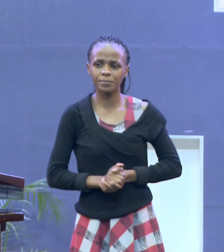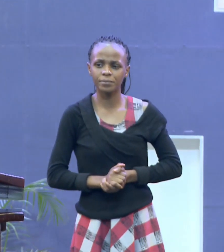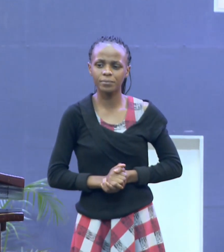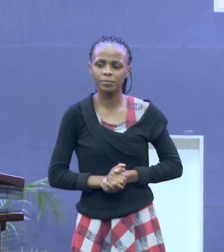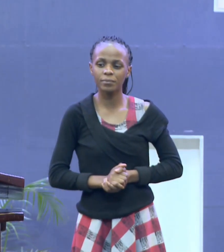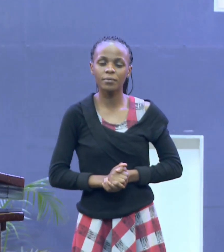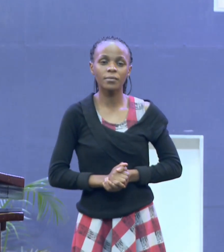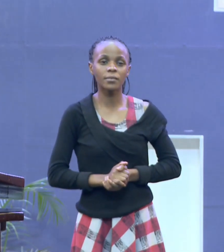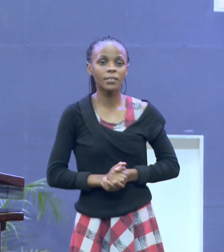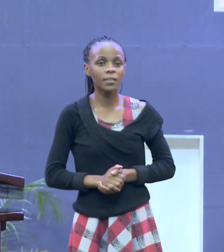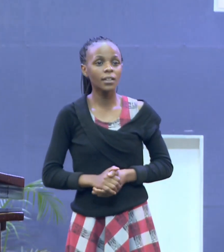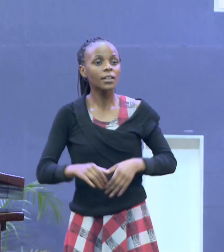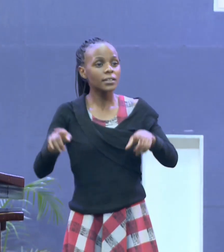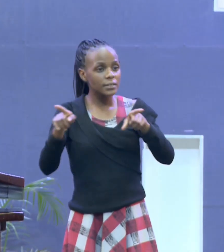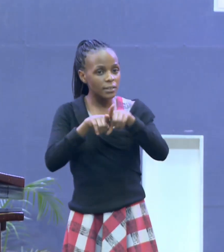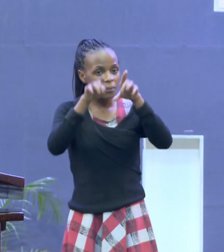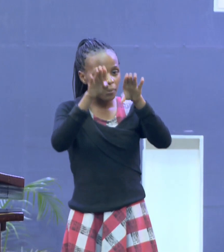Christ. That is